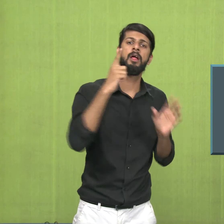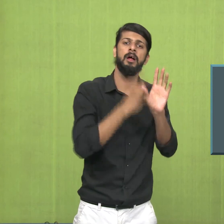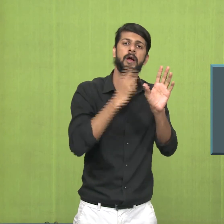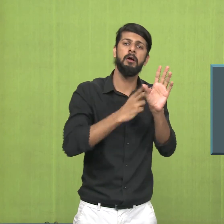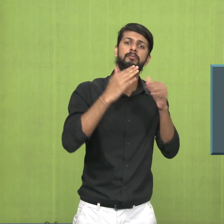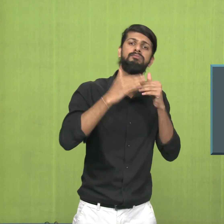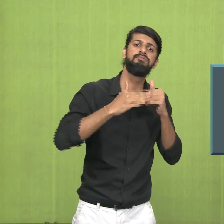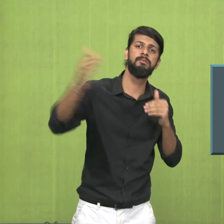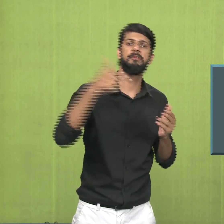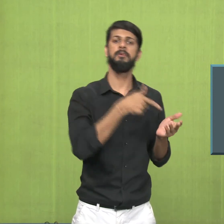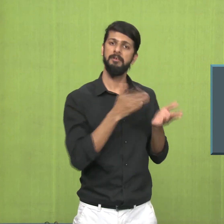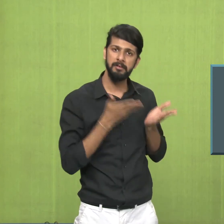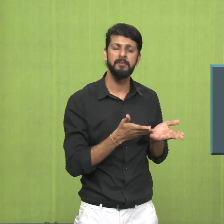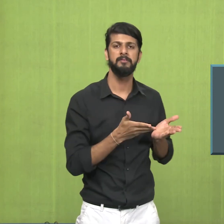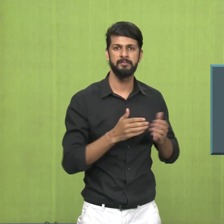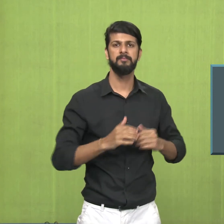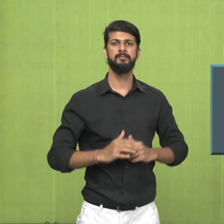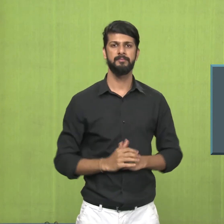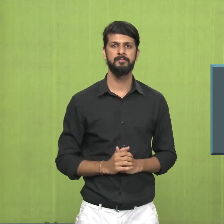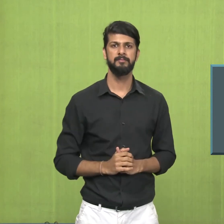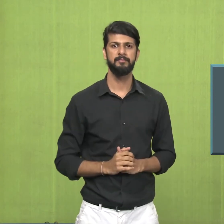and the features, the skin, bones, etc. are intact.